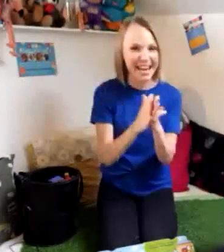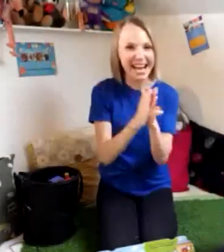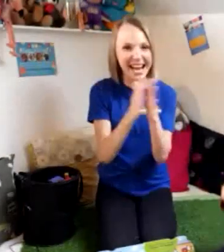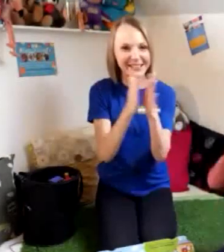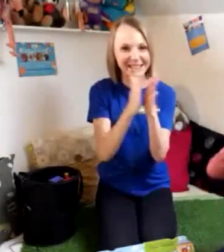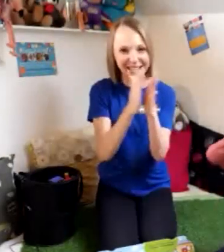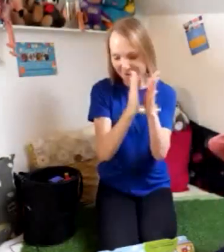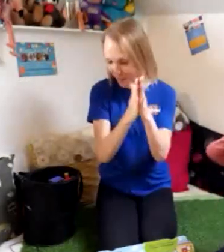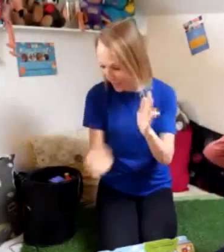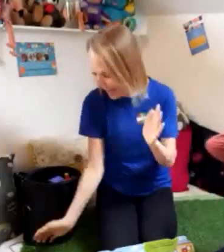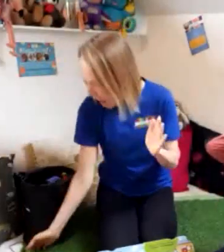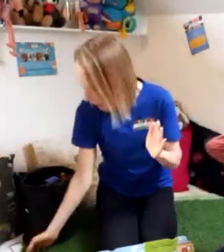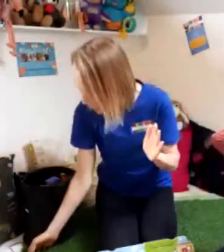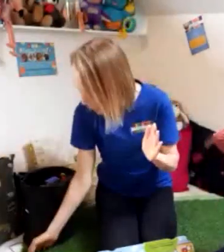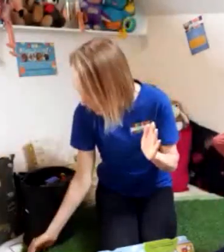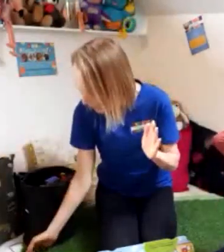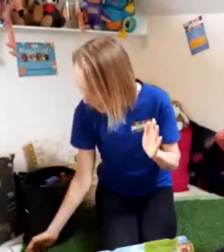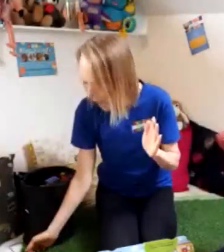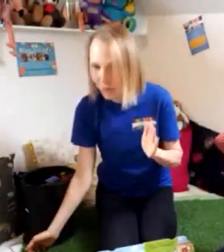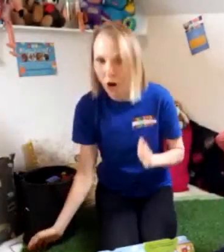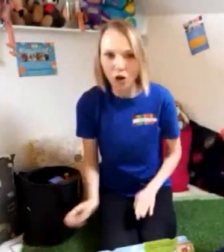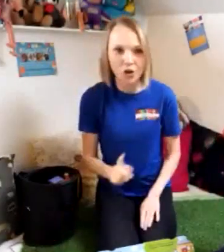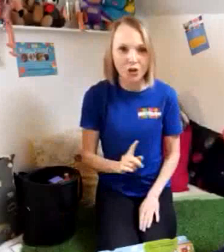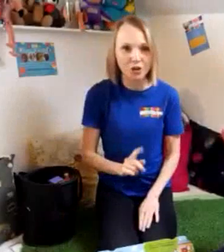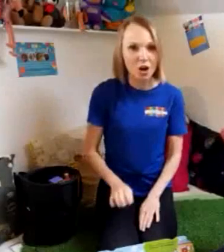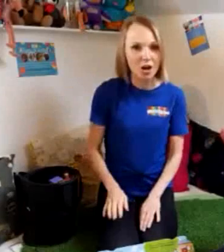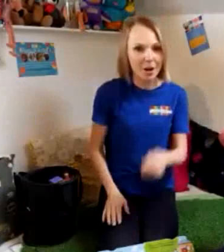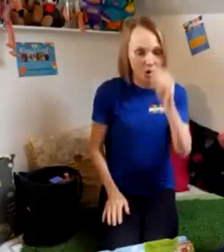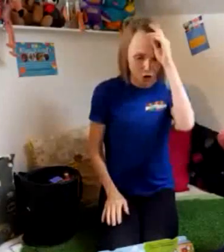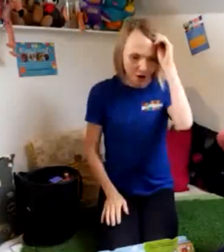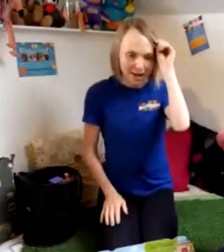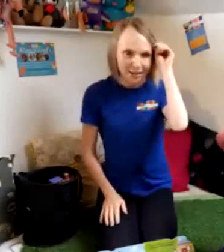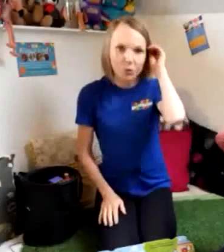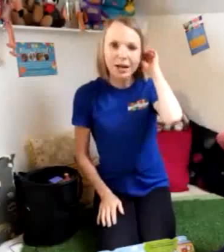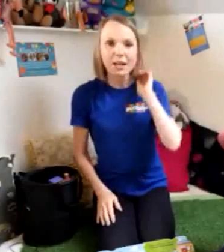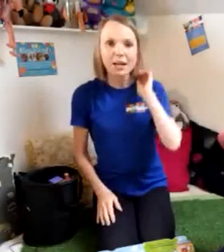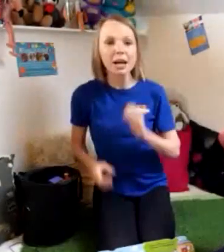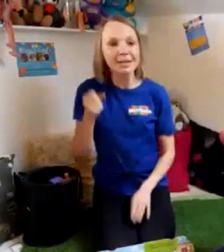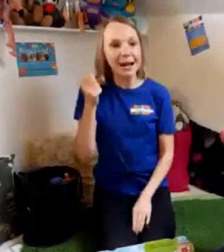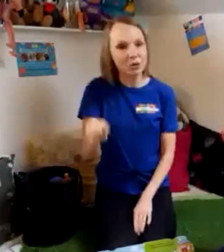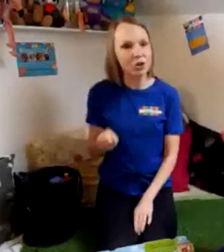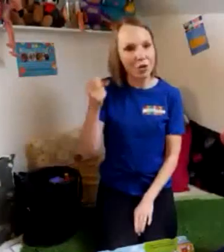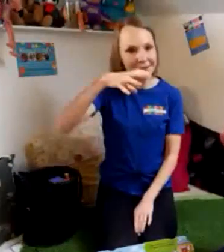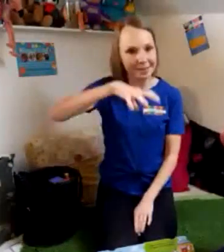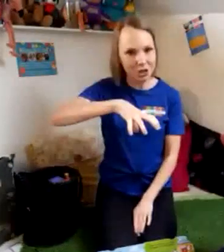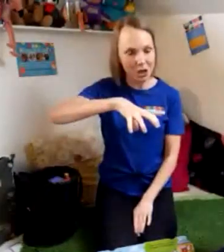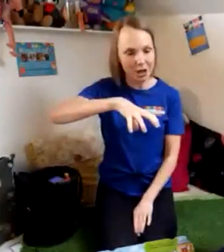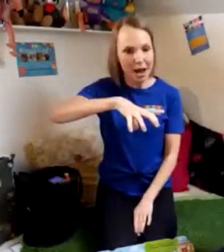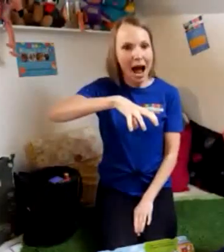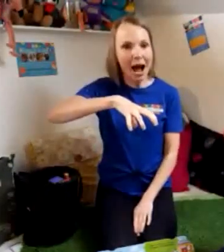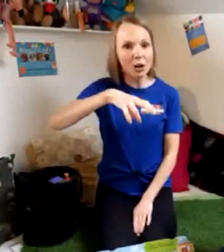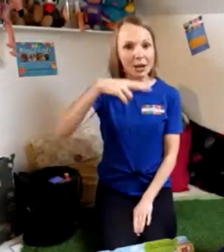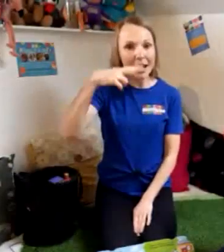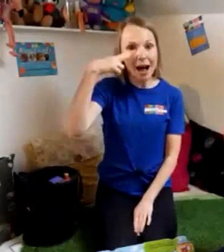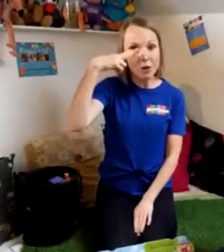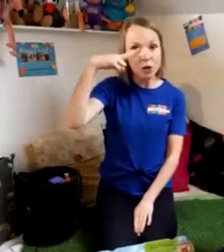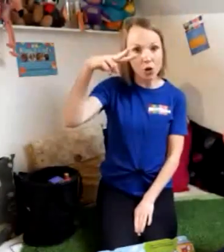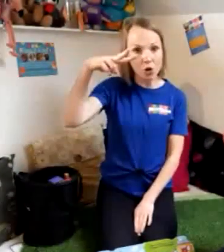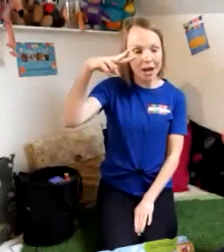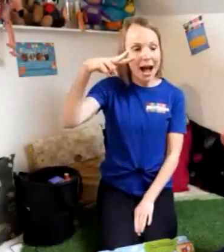Well done, everybody. Okay. I've got another song about our trains. We're going to go down to the train station and we're going to have a look at